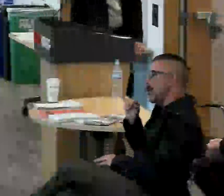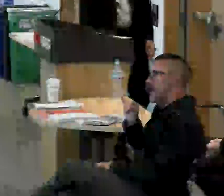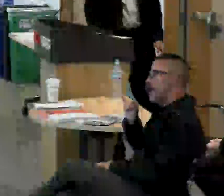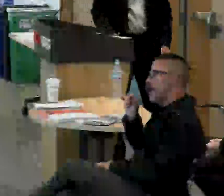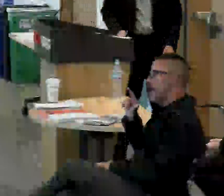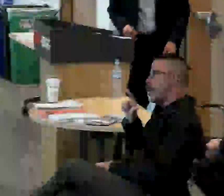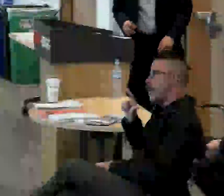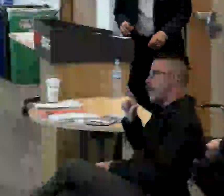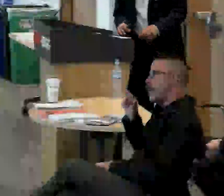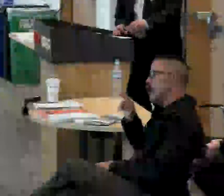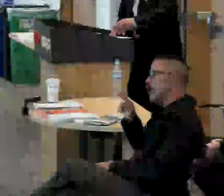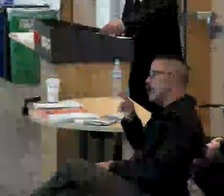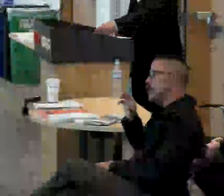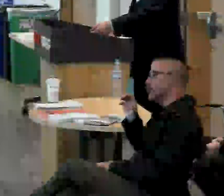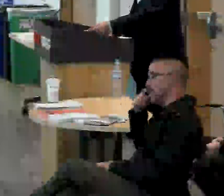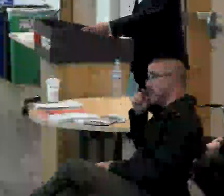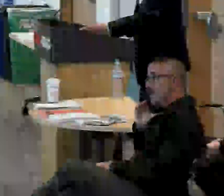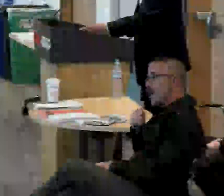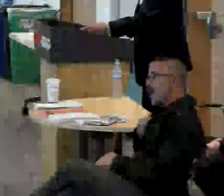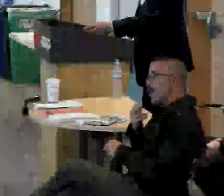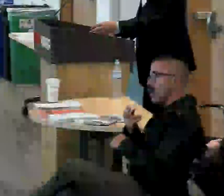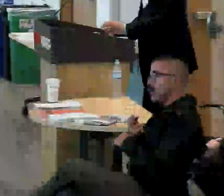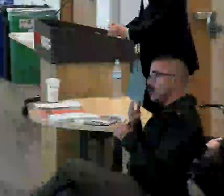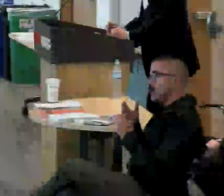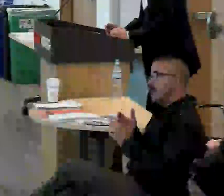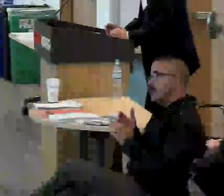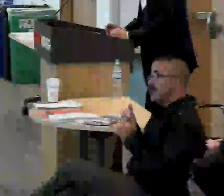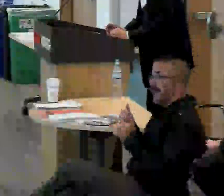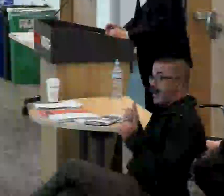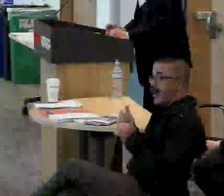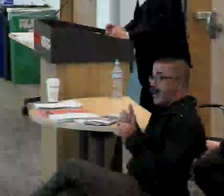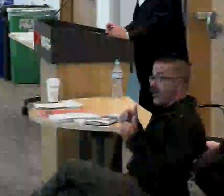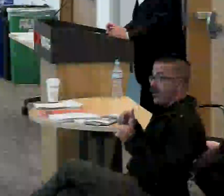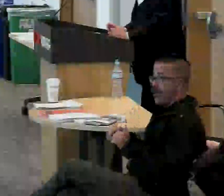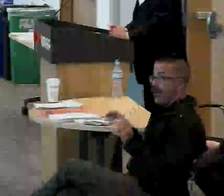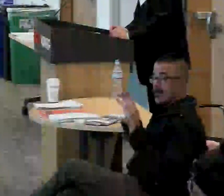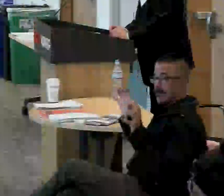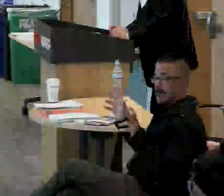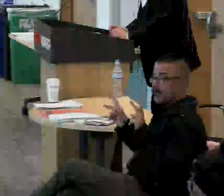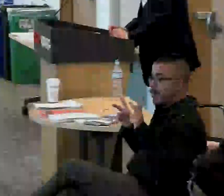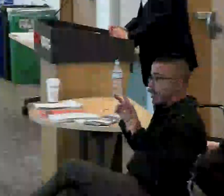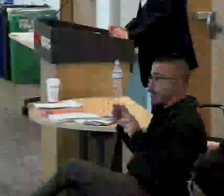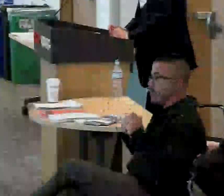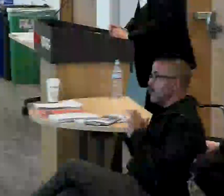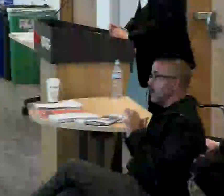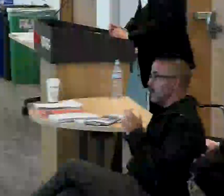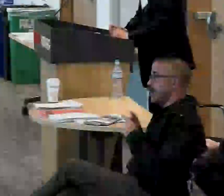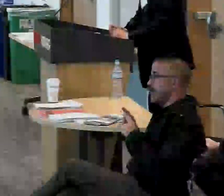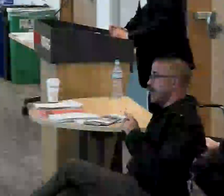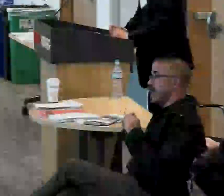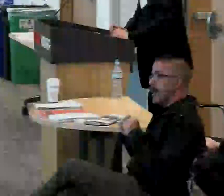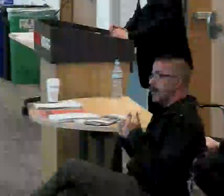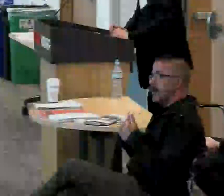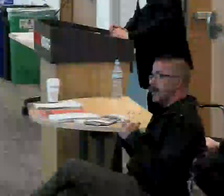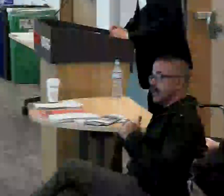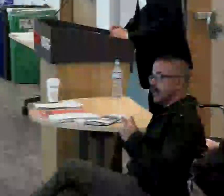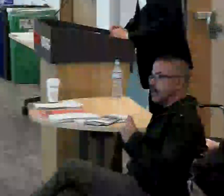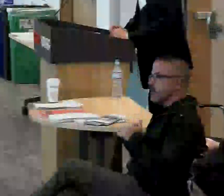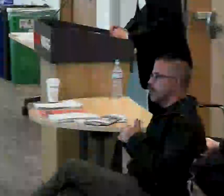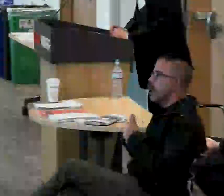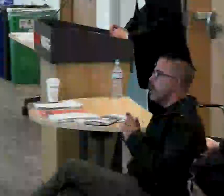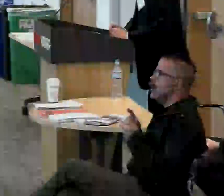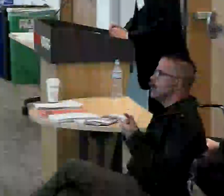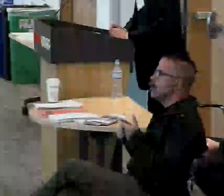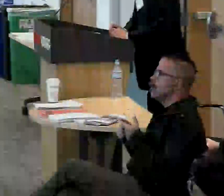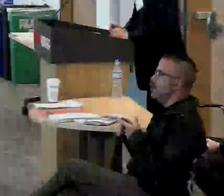because right now you're speaking to people from agencies and to get to the people who are really going to use the product.